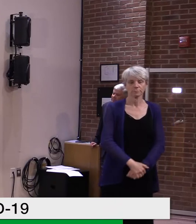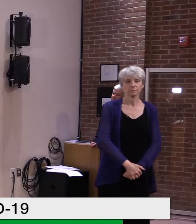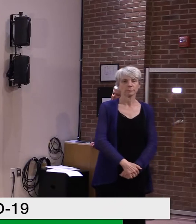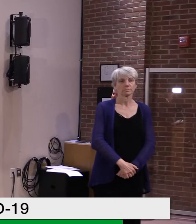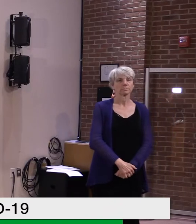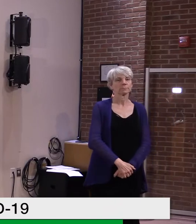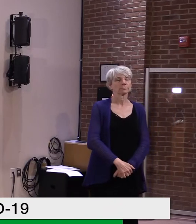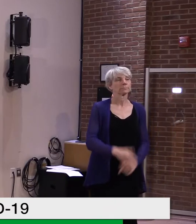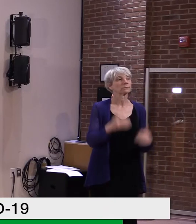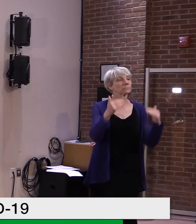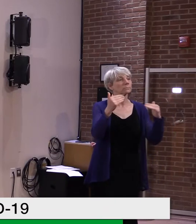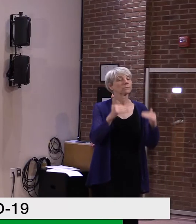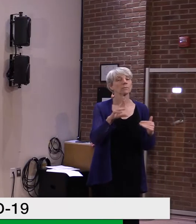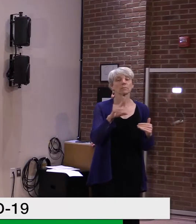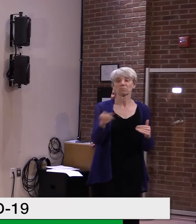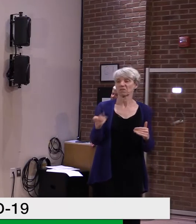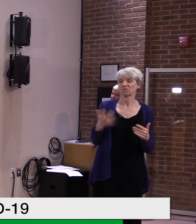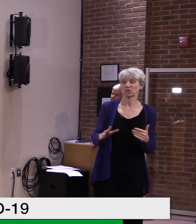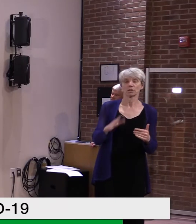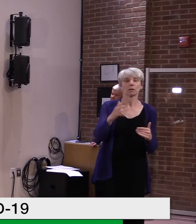Avery Powell, WCAX. That's all.